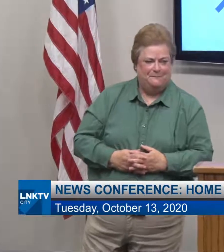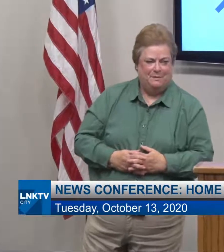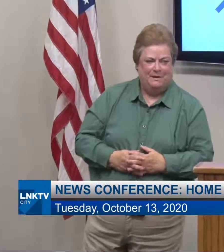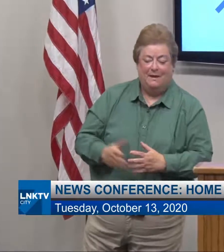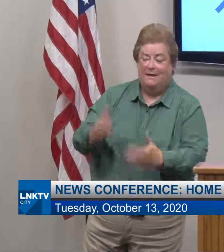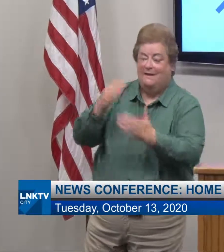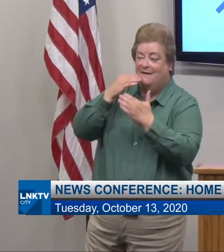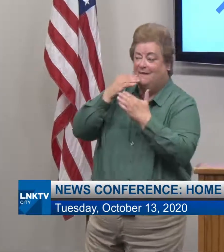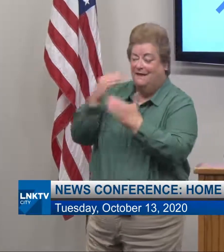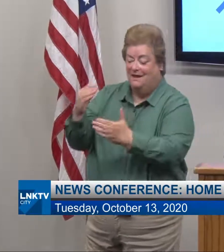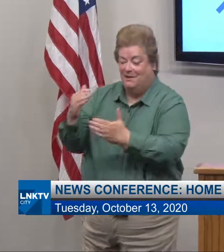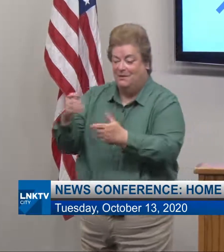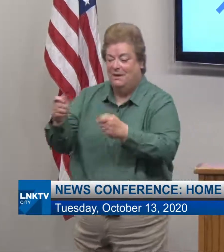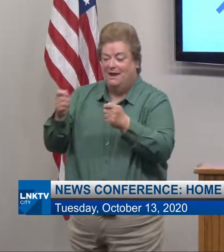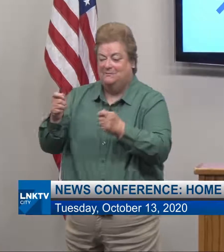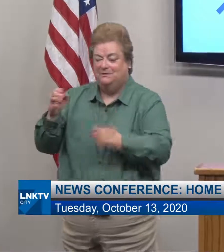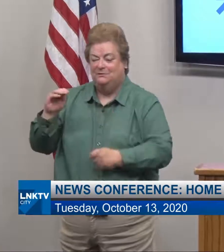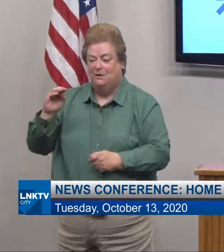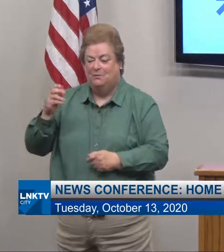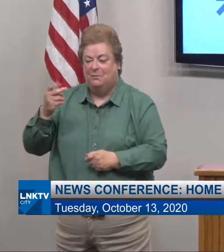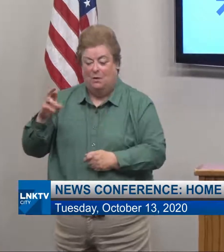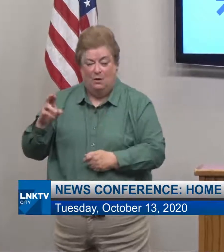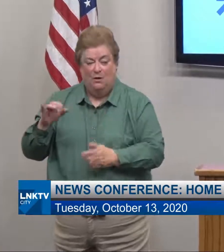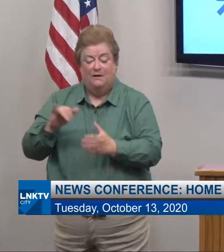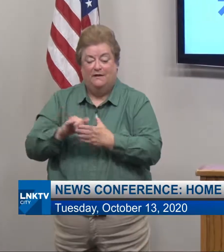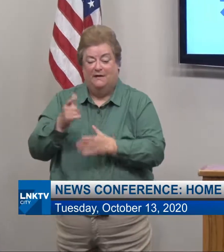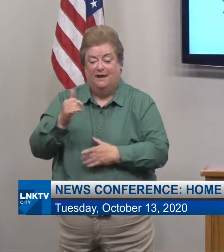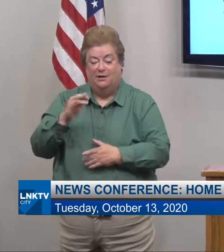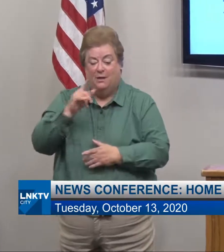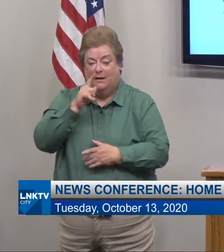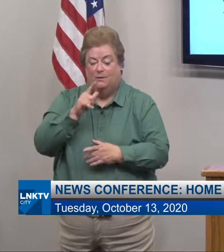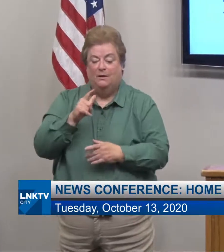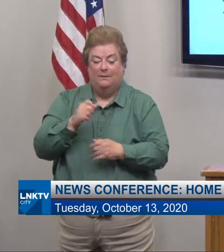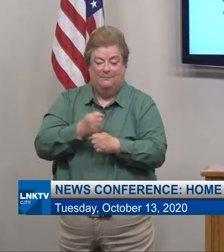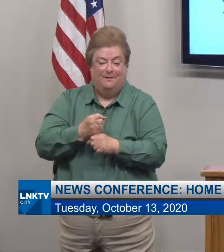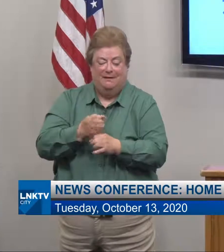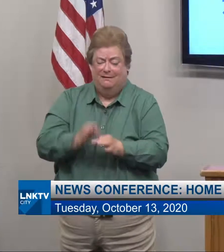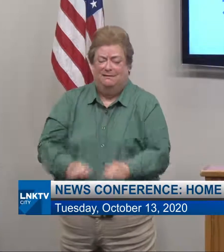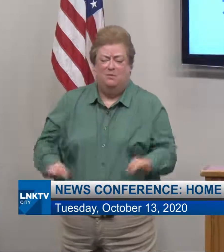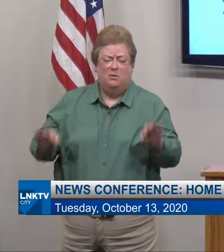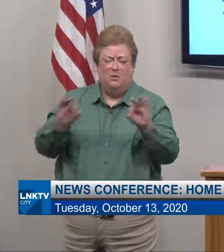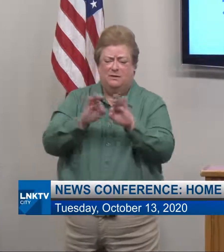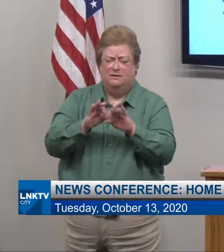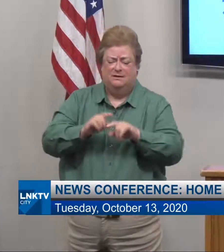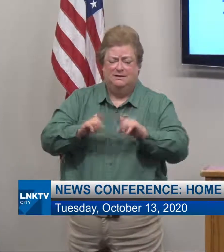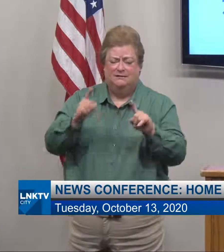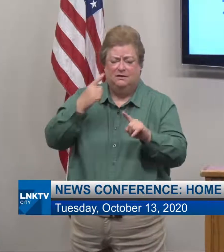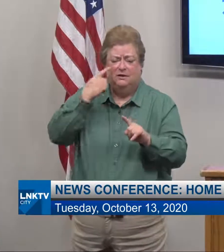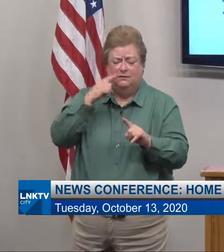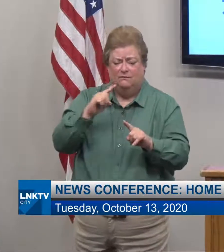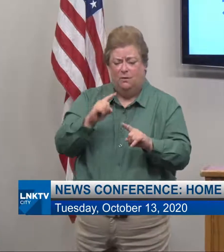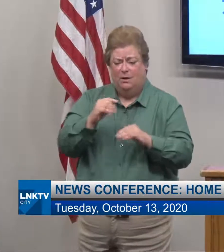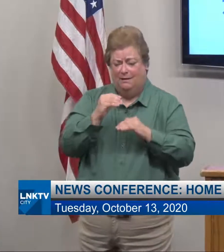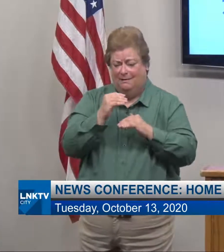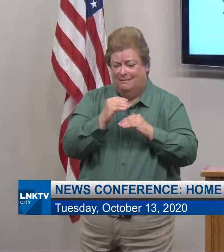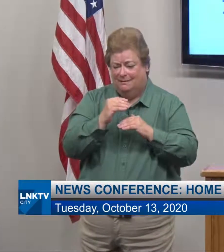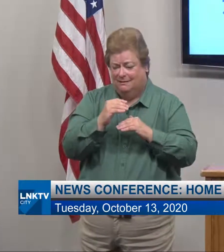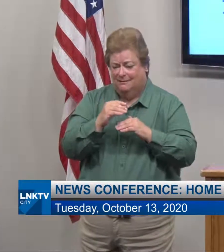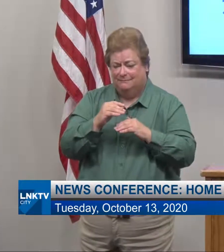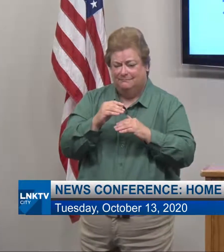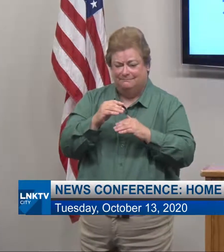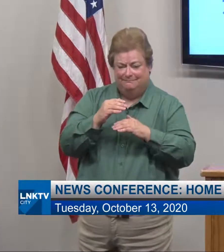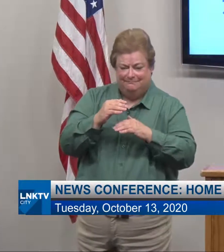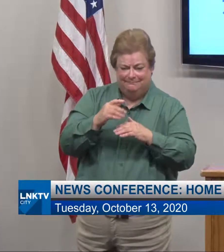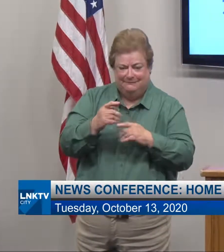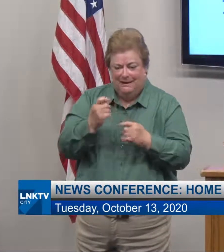Oh, thank you so much, Administrator Moore. This grant will really make a meaningful difference in mitigating exposure to lead in an area of our